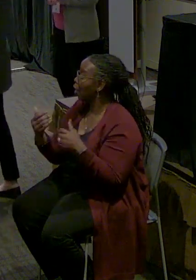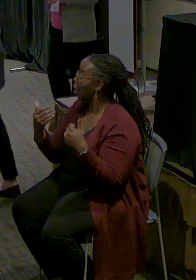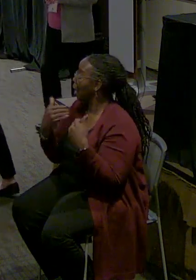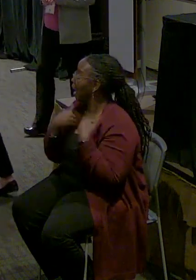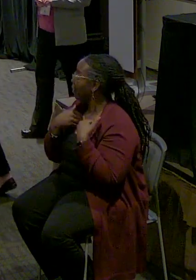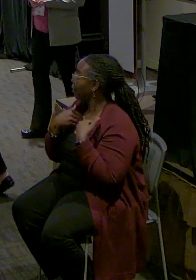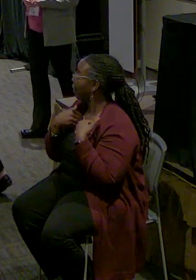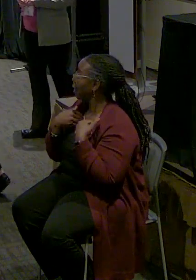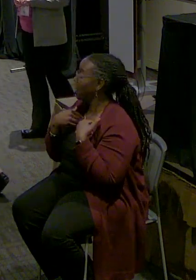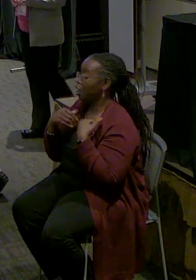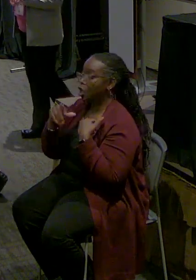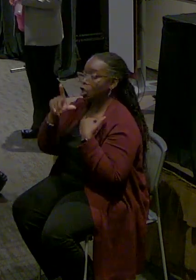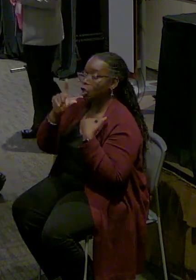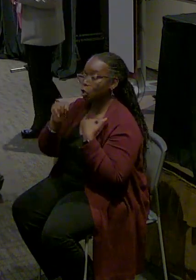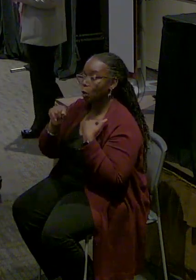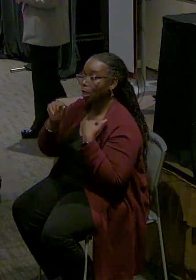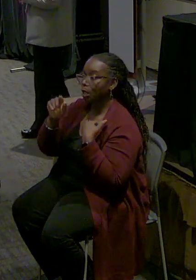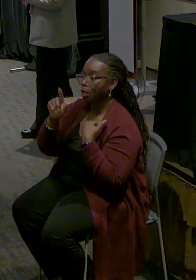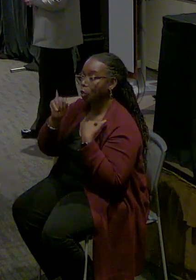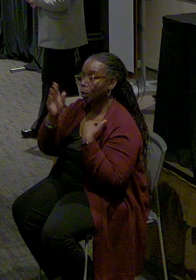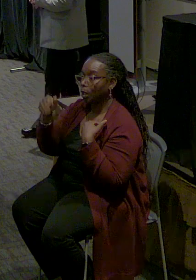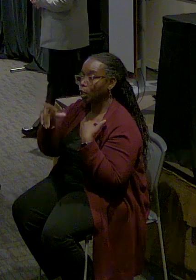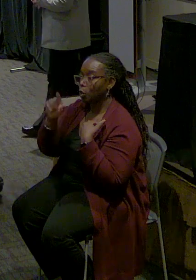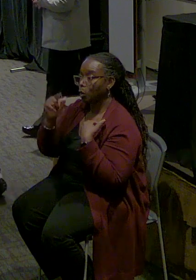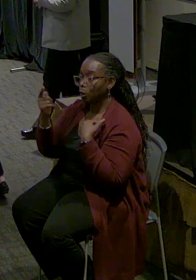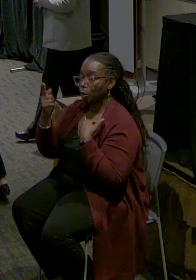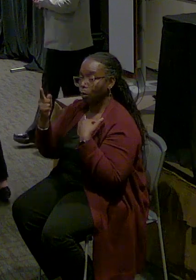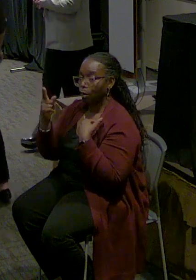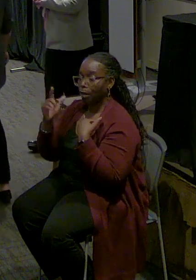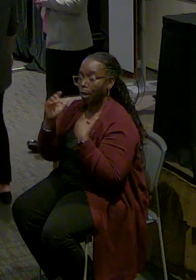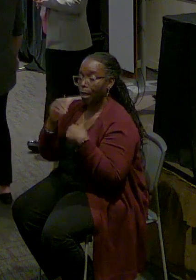we have a 2020-2021 at a glance,